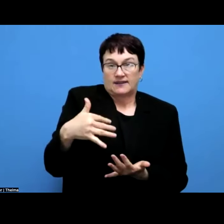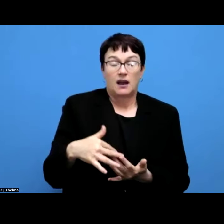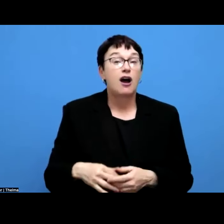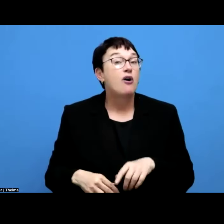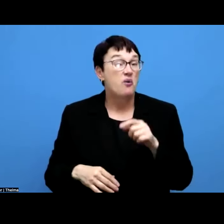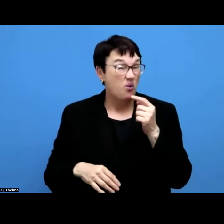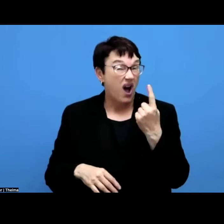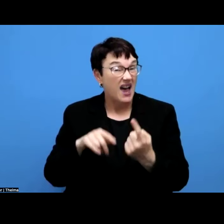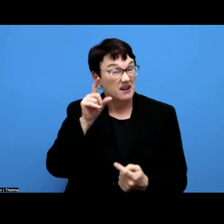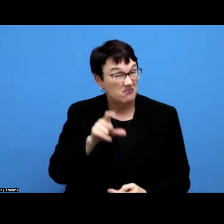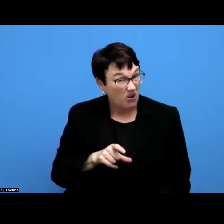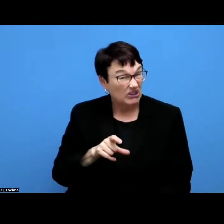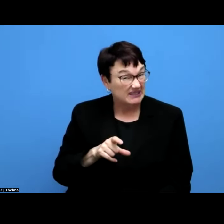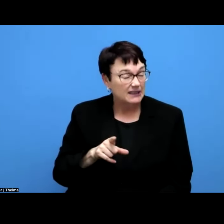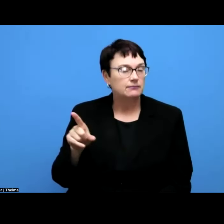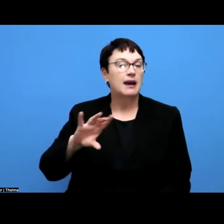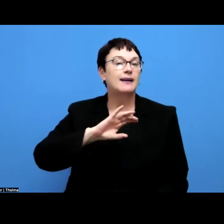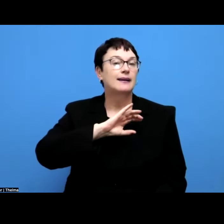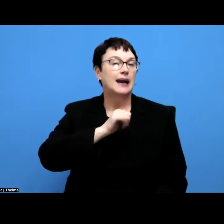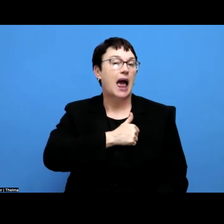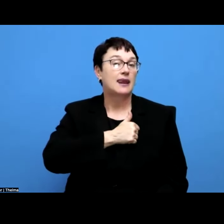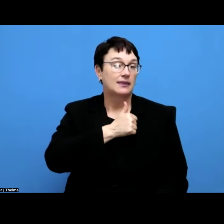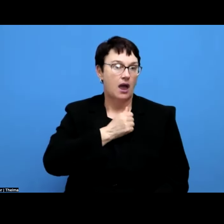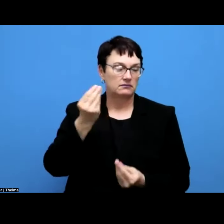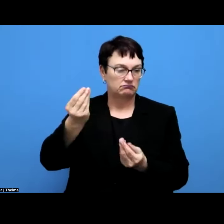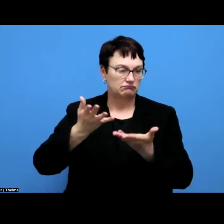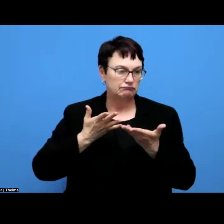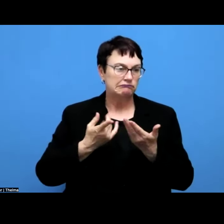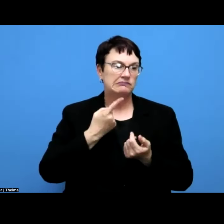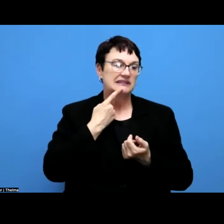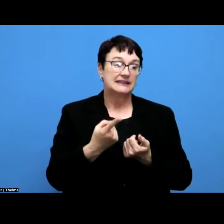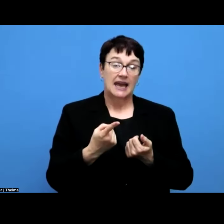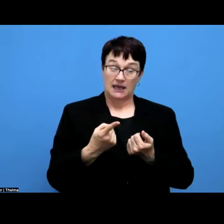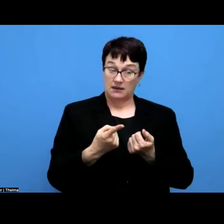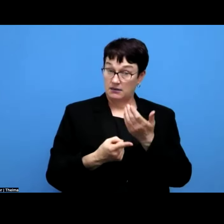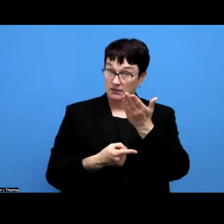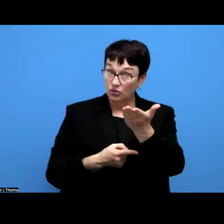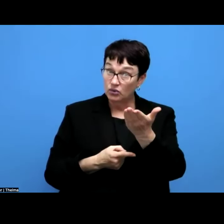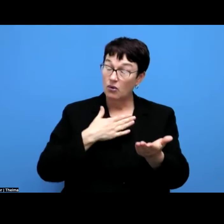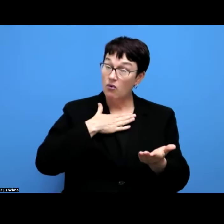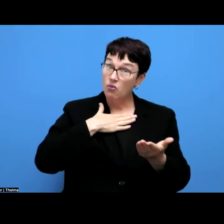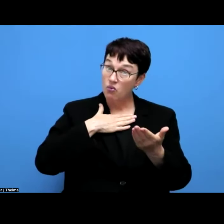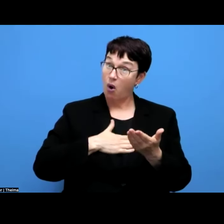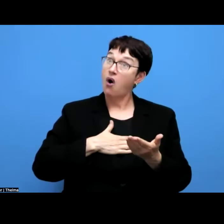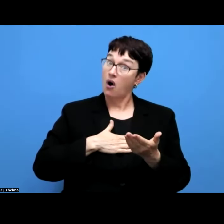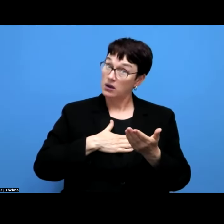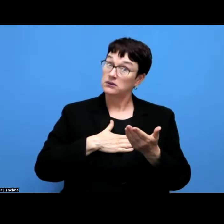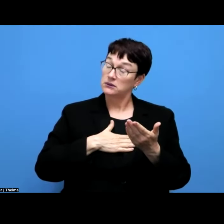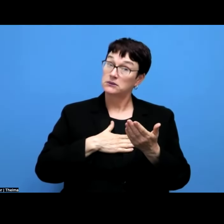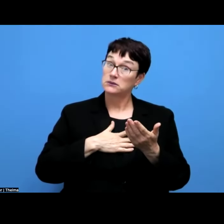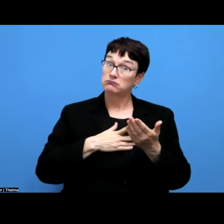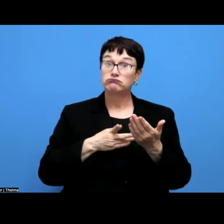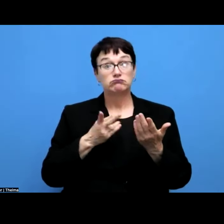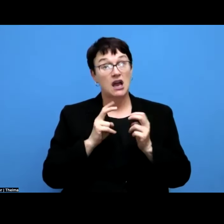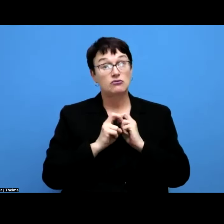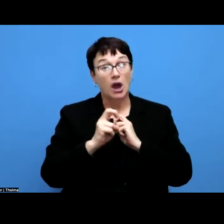services reimburse travel expenses, but it is a joke if the transport involves a car. The reimbursement is so